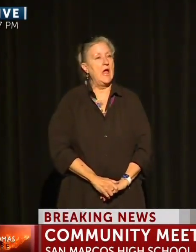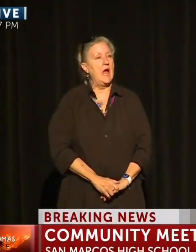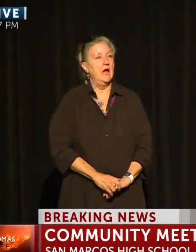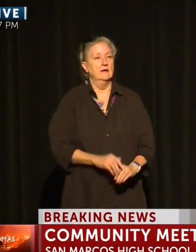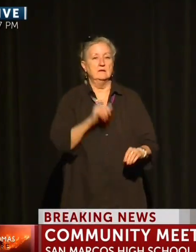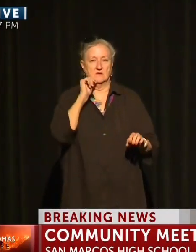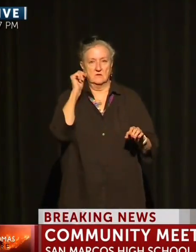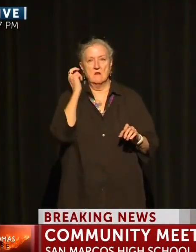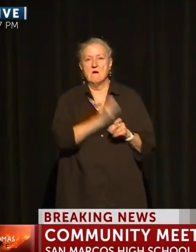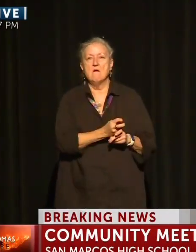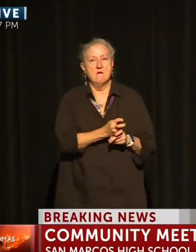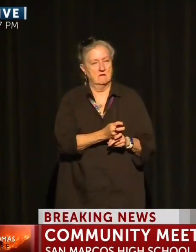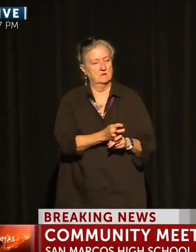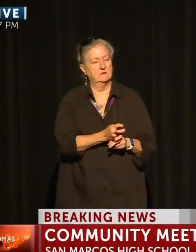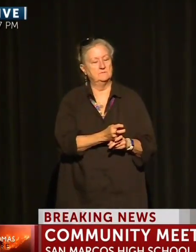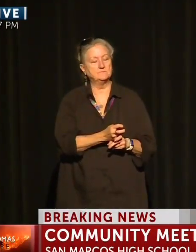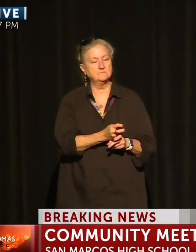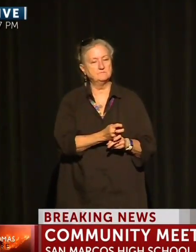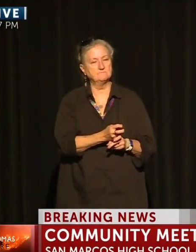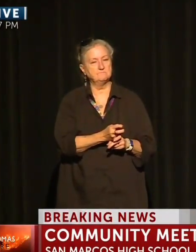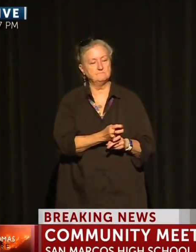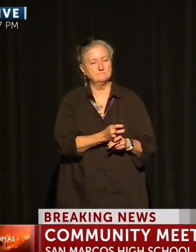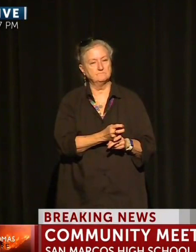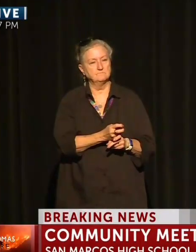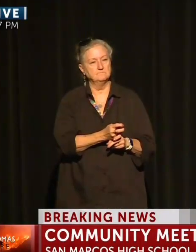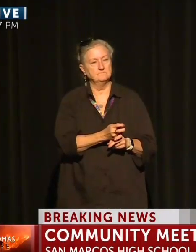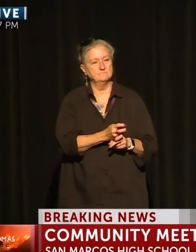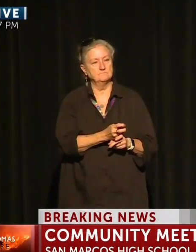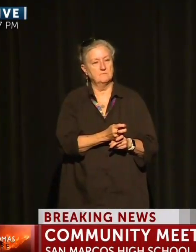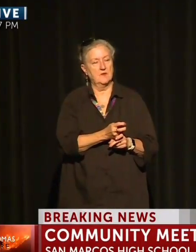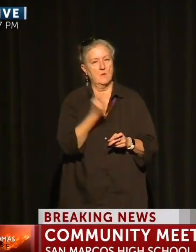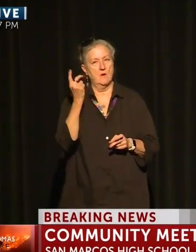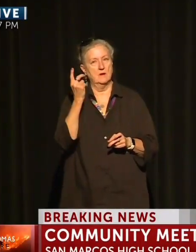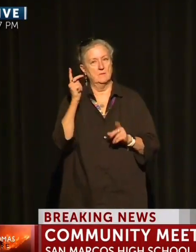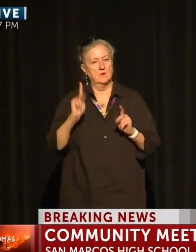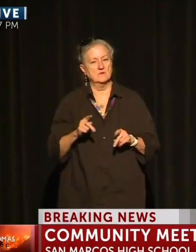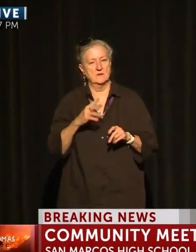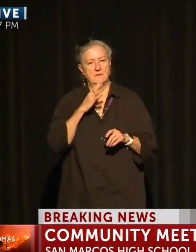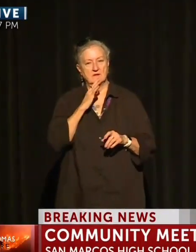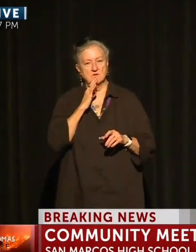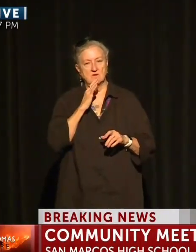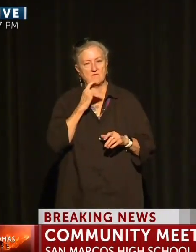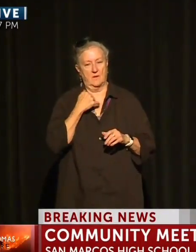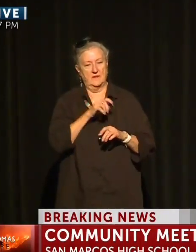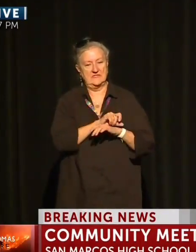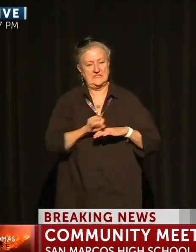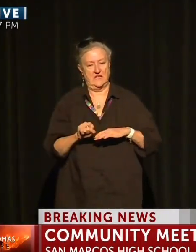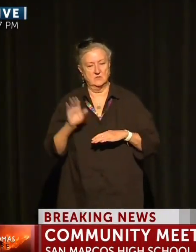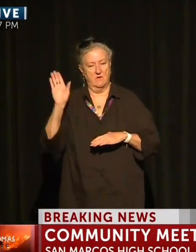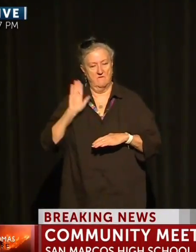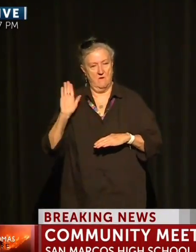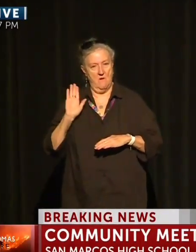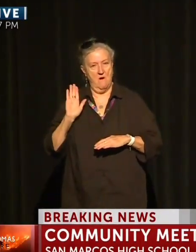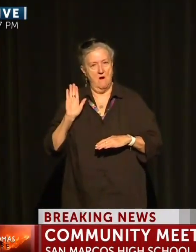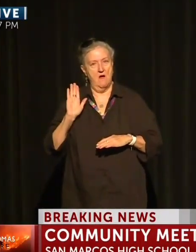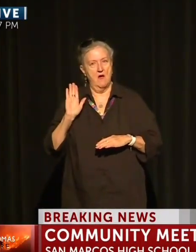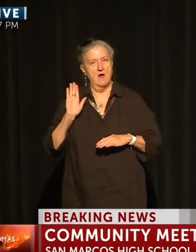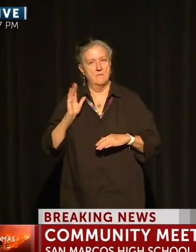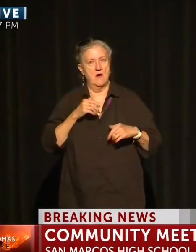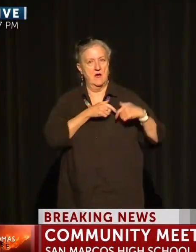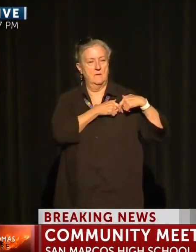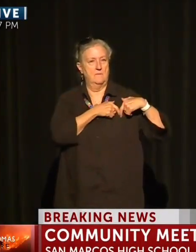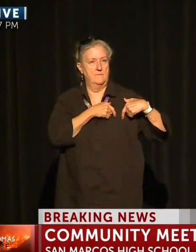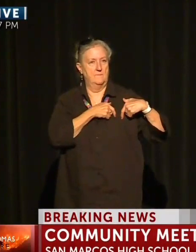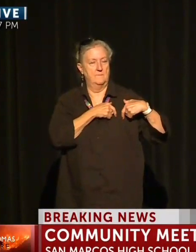Yesterday was a hard day for us. As one of my colleagues mentioned earlier from the stage earlier this week, my patch